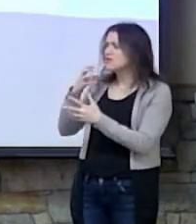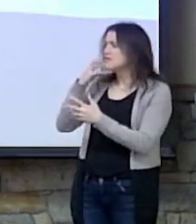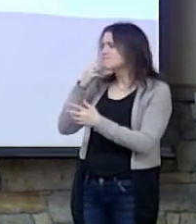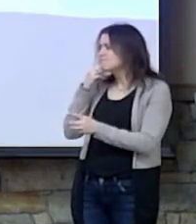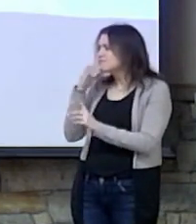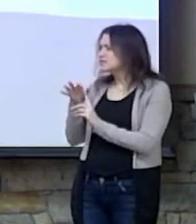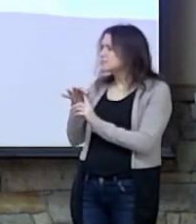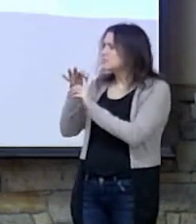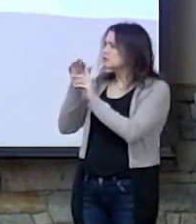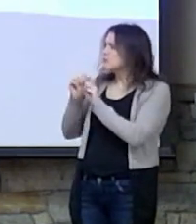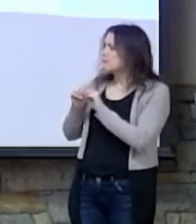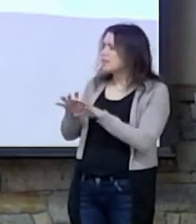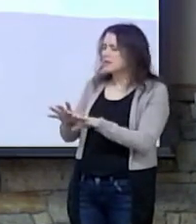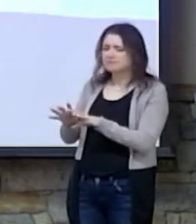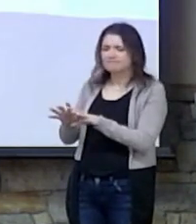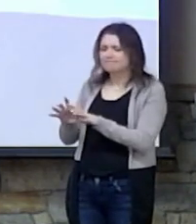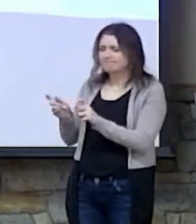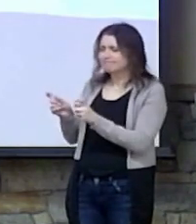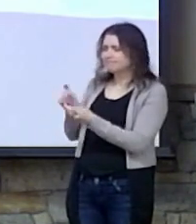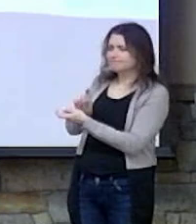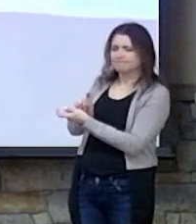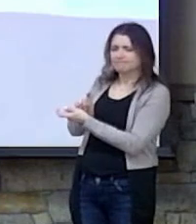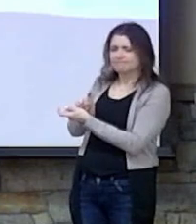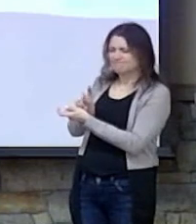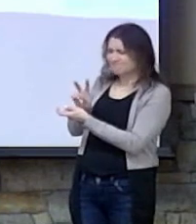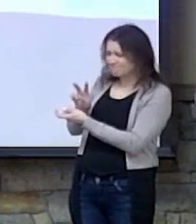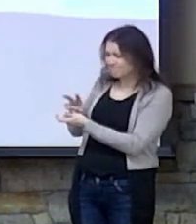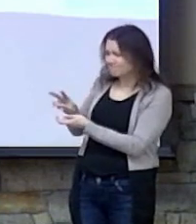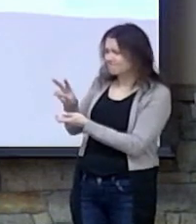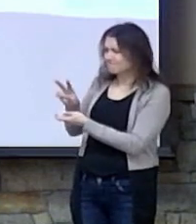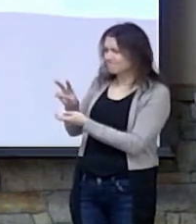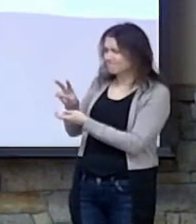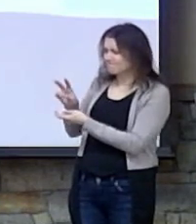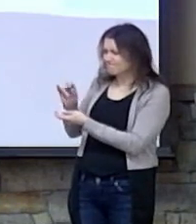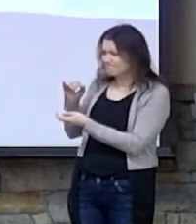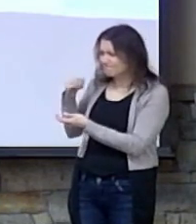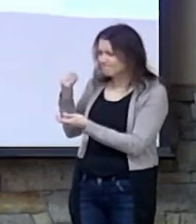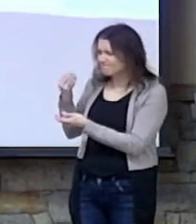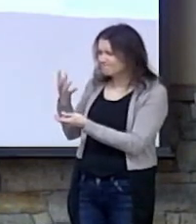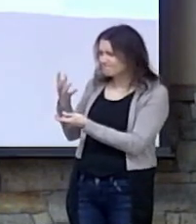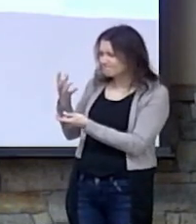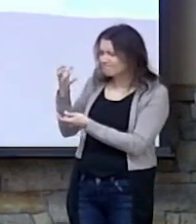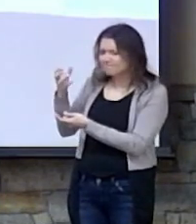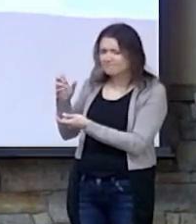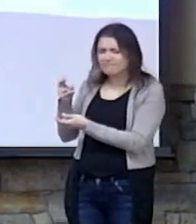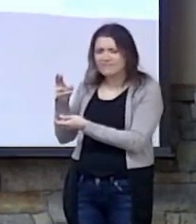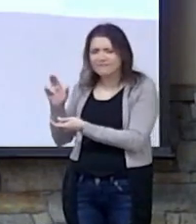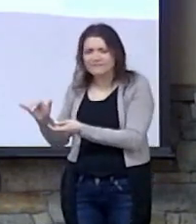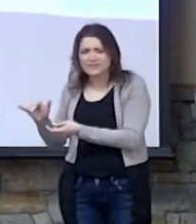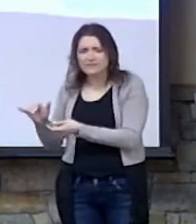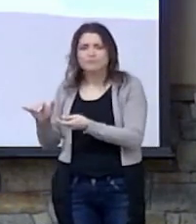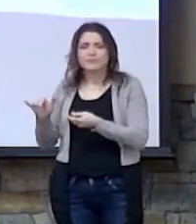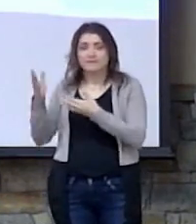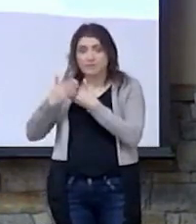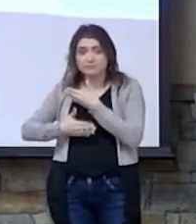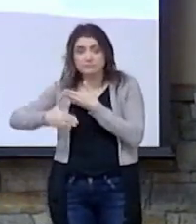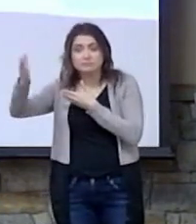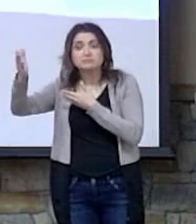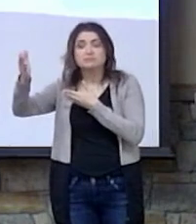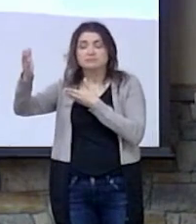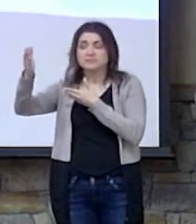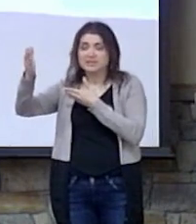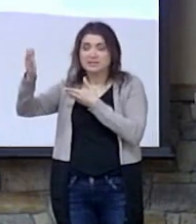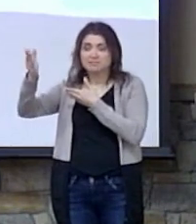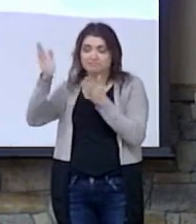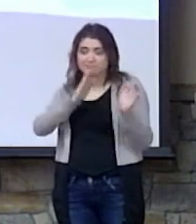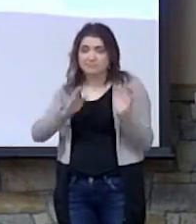was a blessing to him. He eyed him with envy. And as a result, from this moment on, he set out to